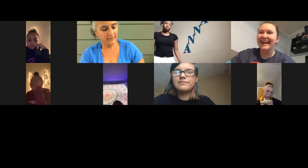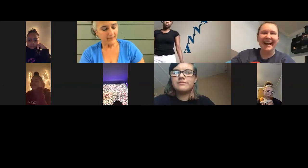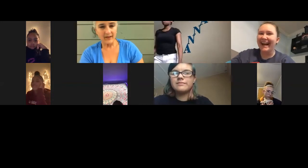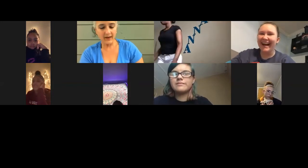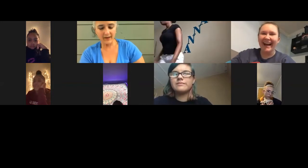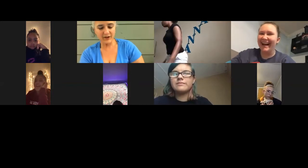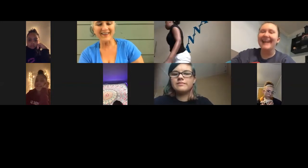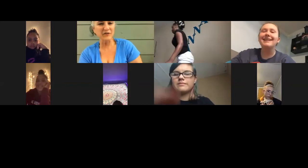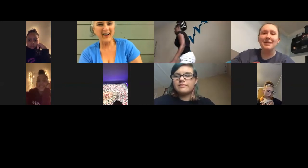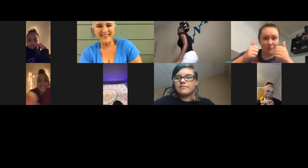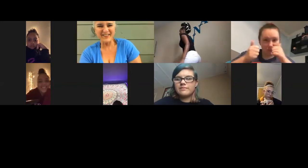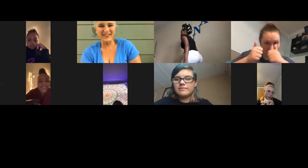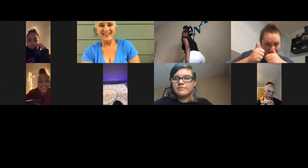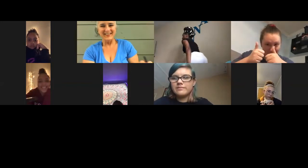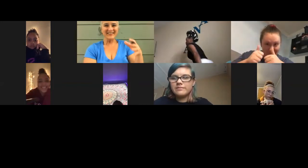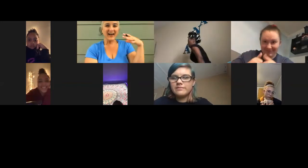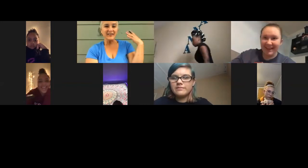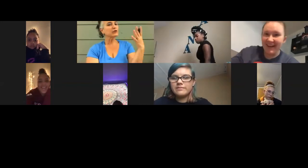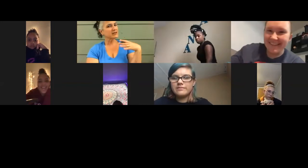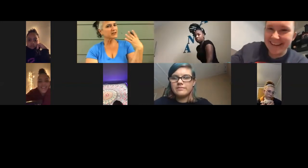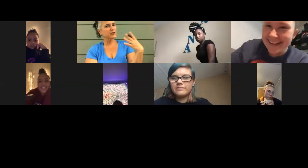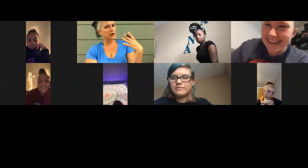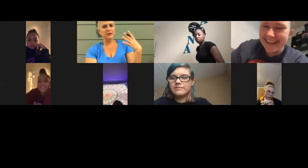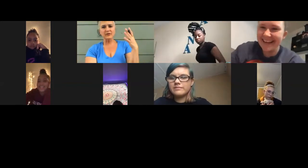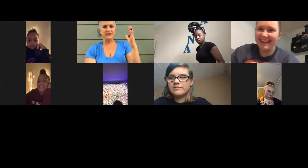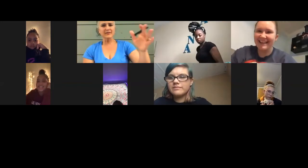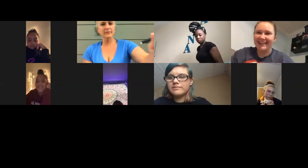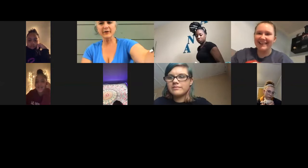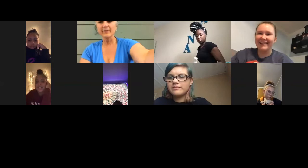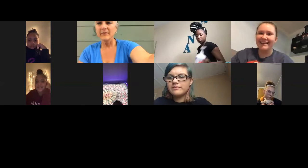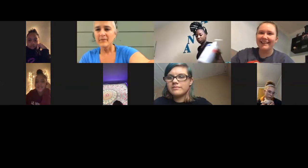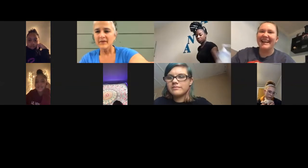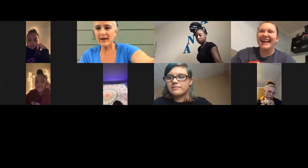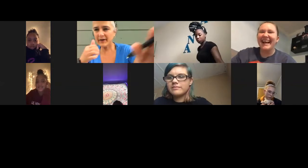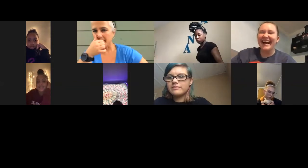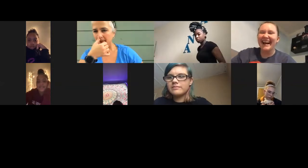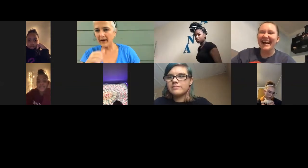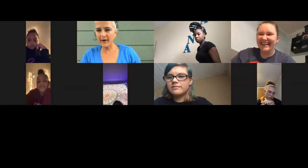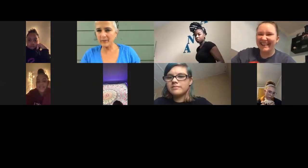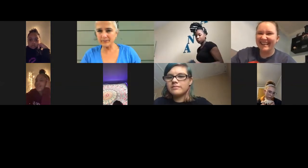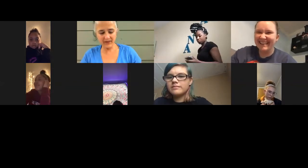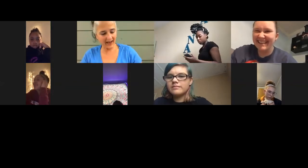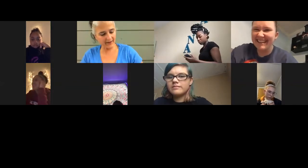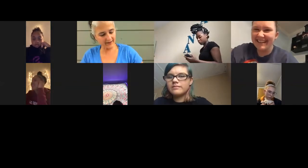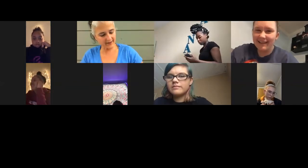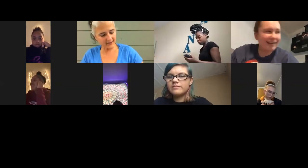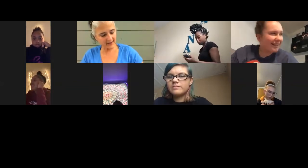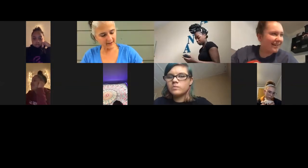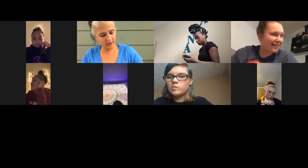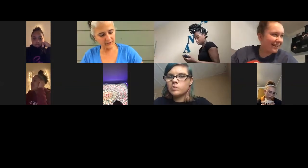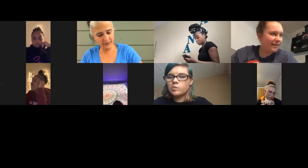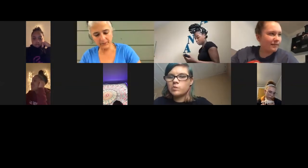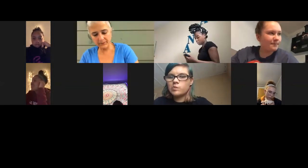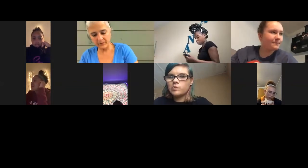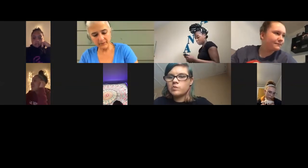happy. You're not. You're listening to your own music. That's even better. Okay. Alice is